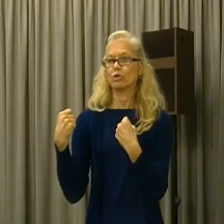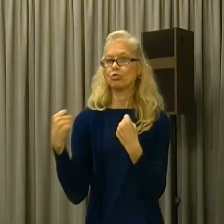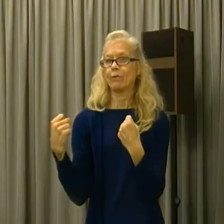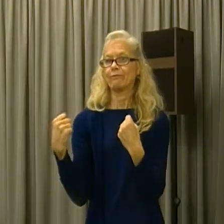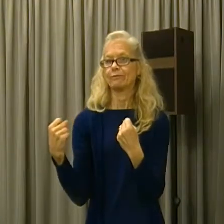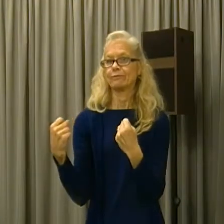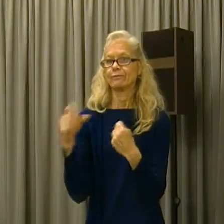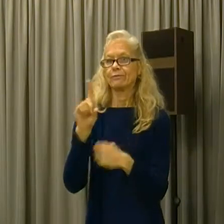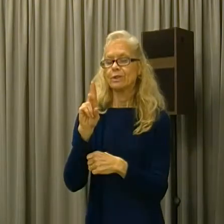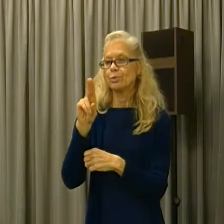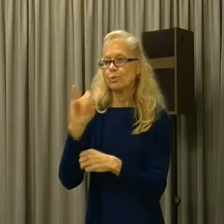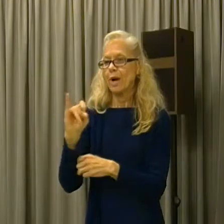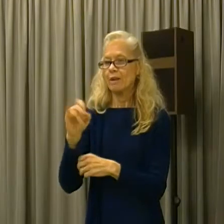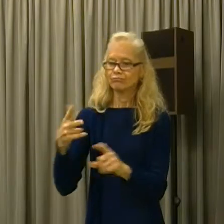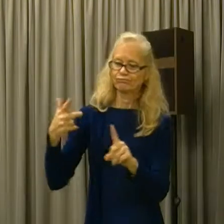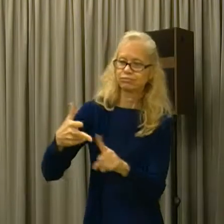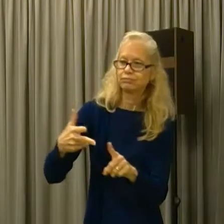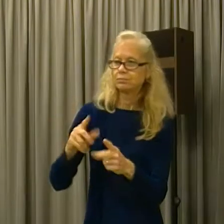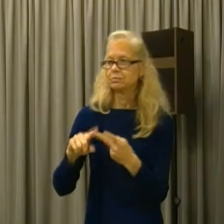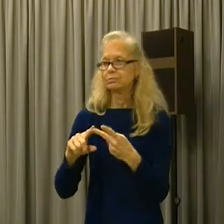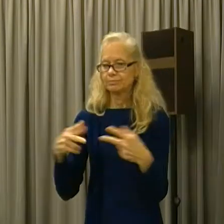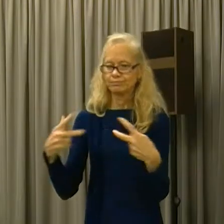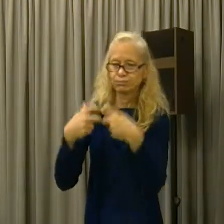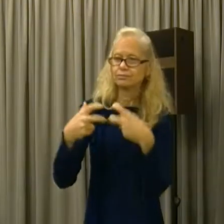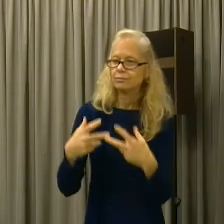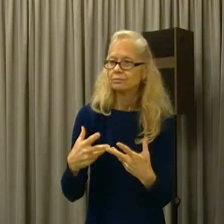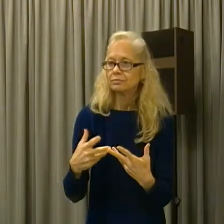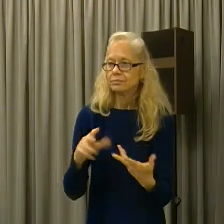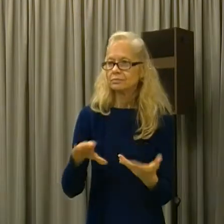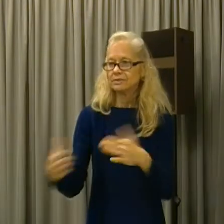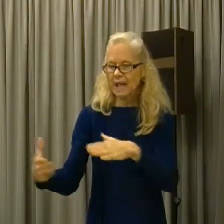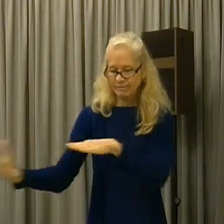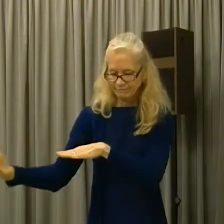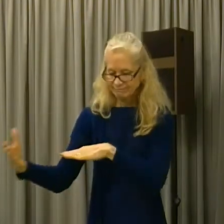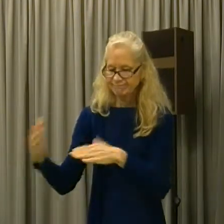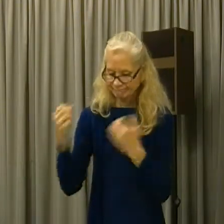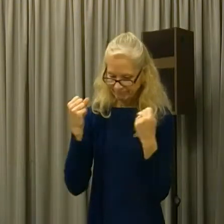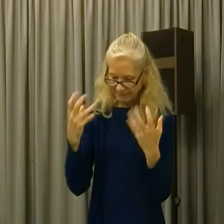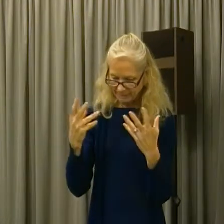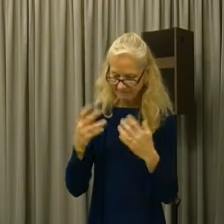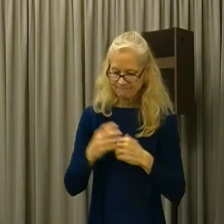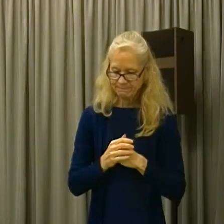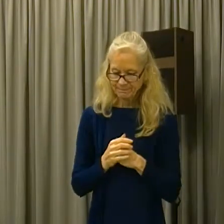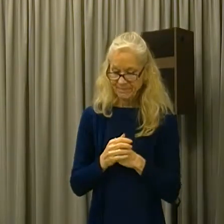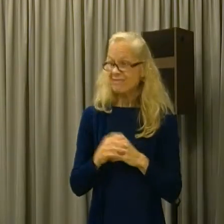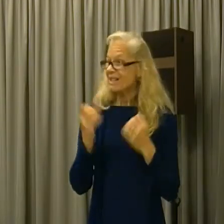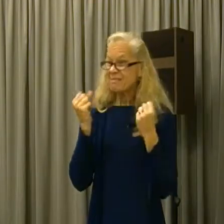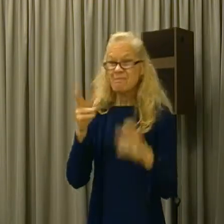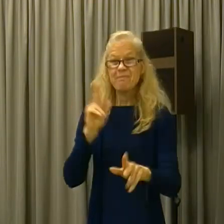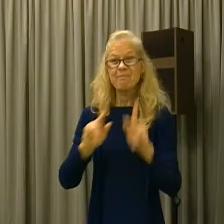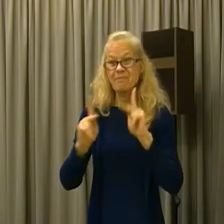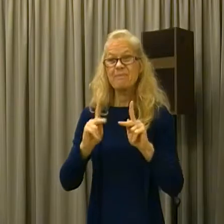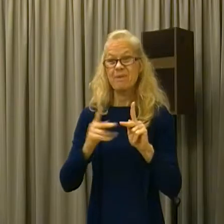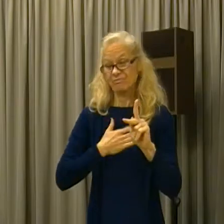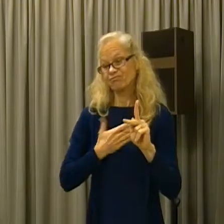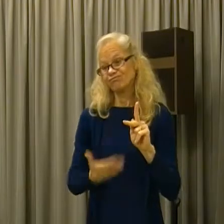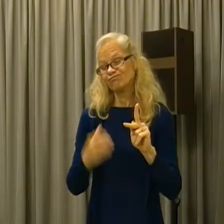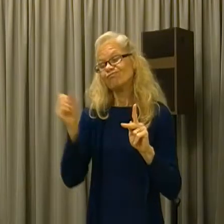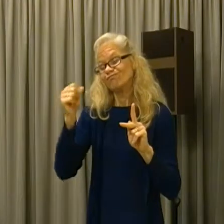of alcohol at least once in 2010, yielding an estimated 112